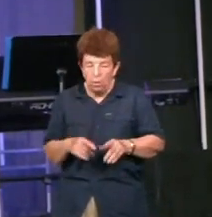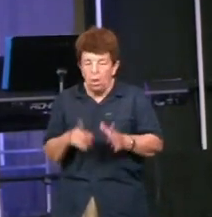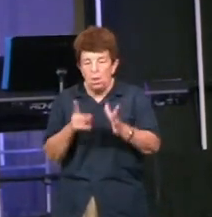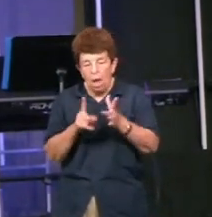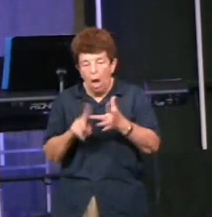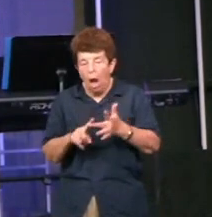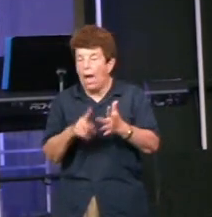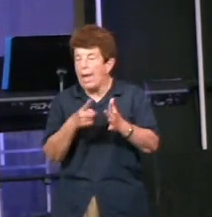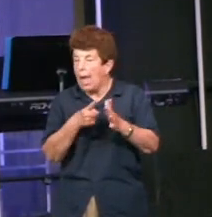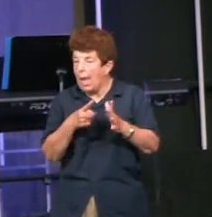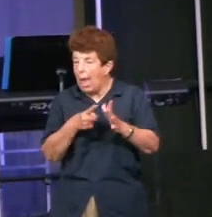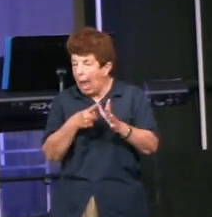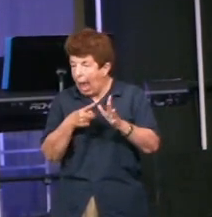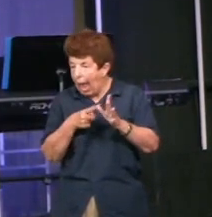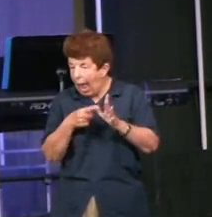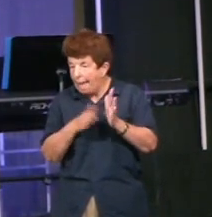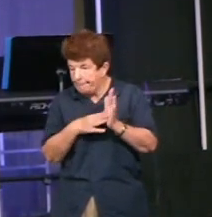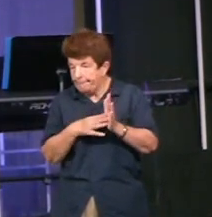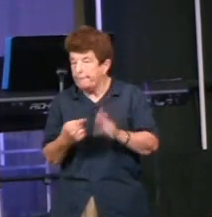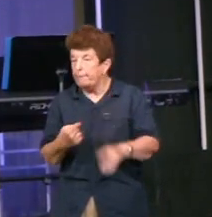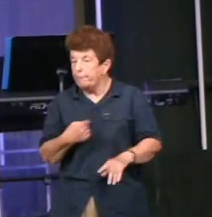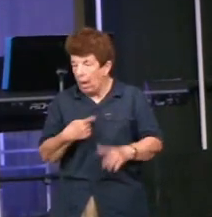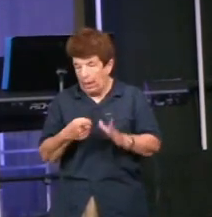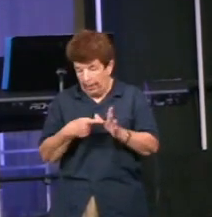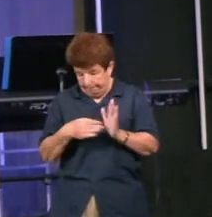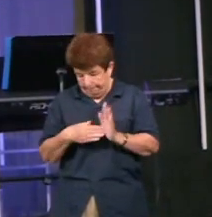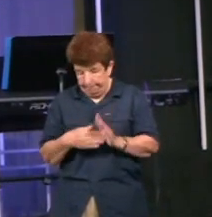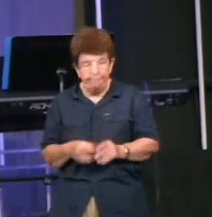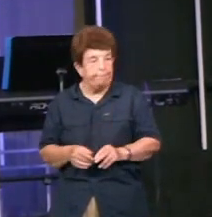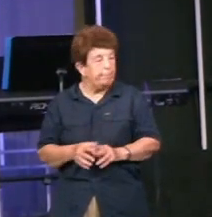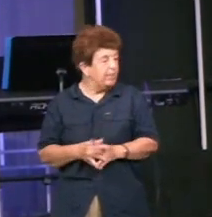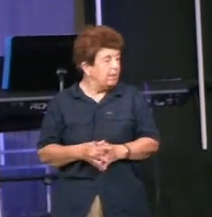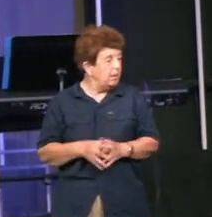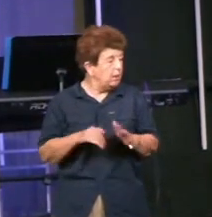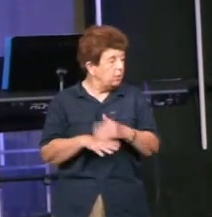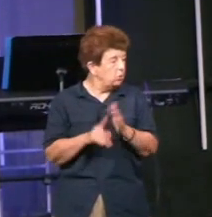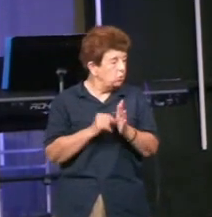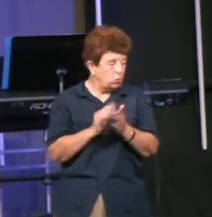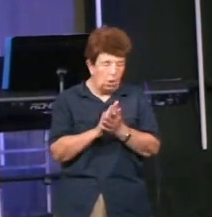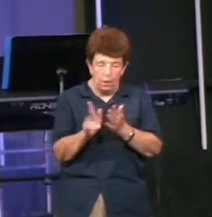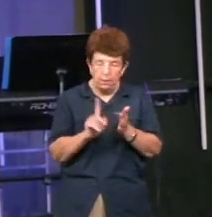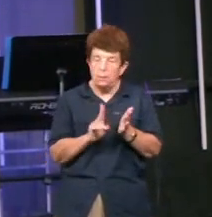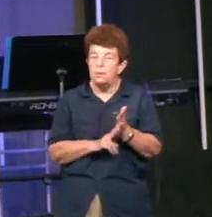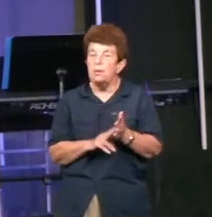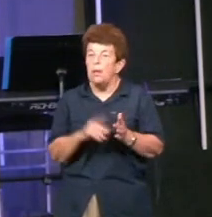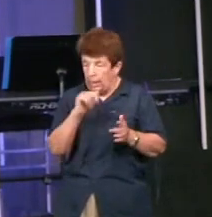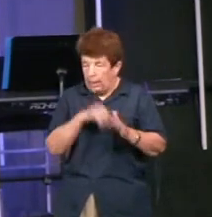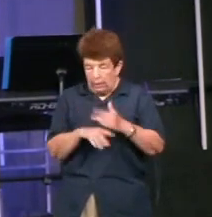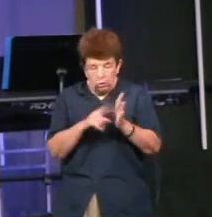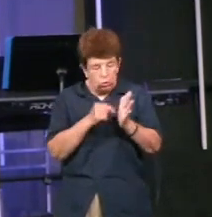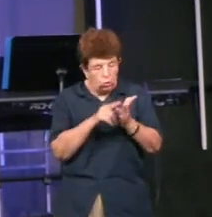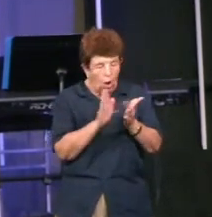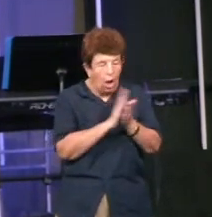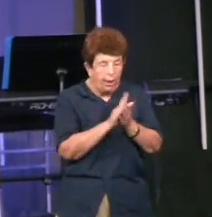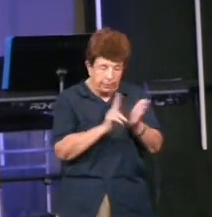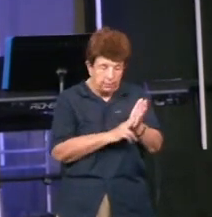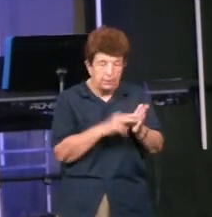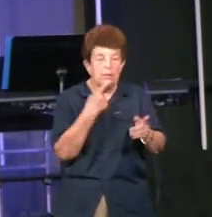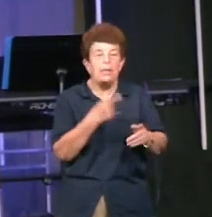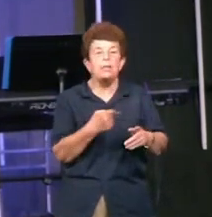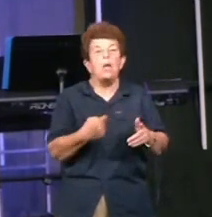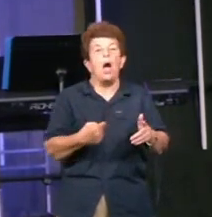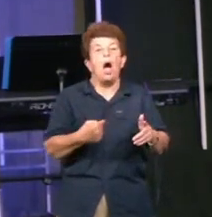am statements in the Gospel of John. See, it's recorded in the Gospel of John. Jesus makes these statements